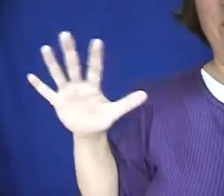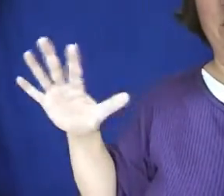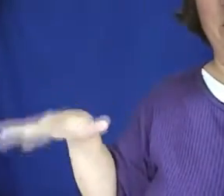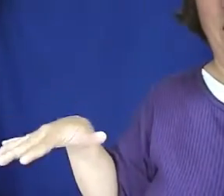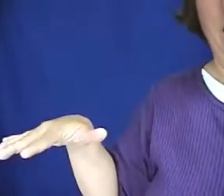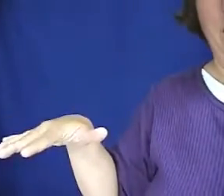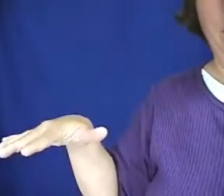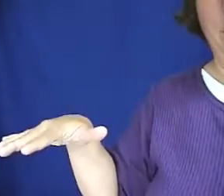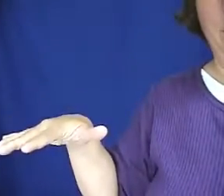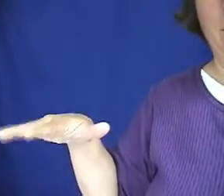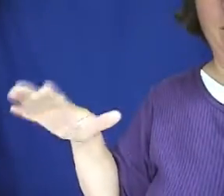55,